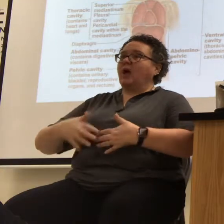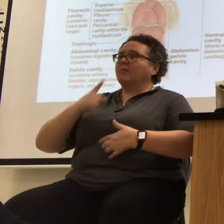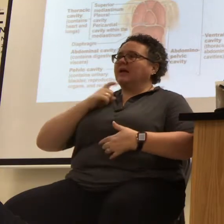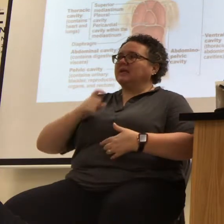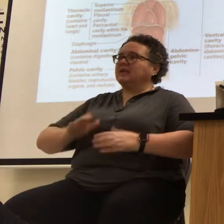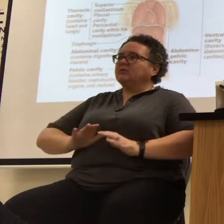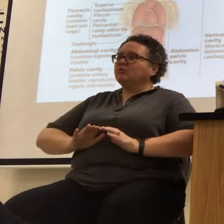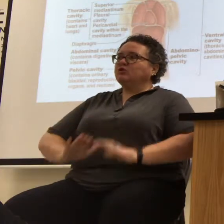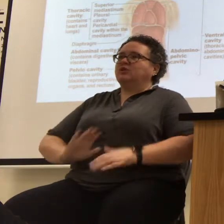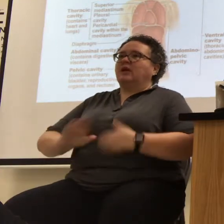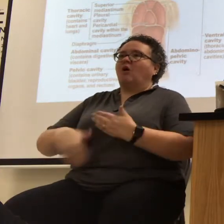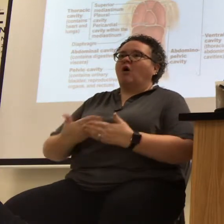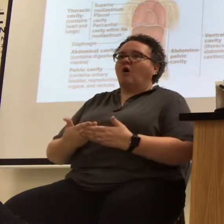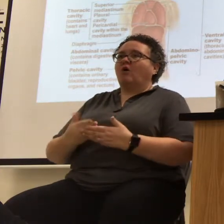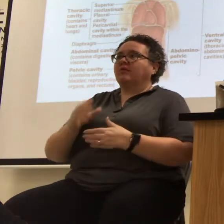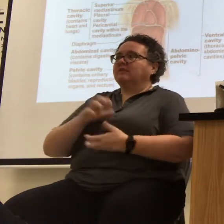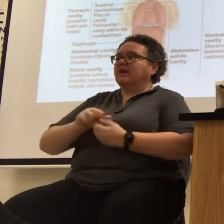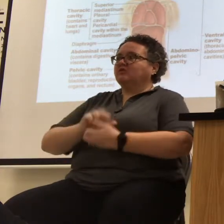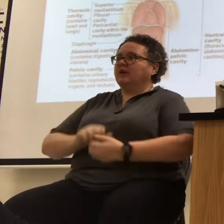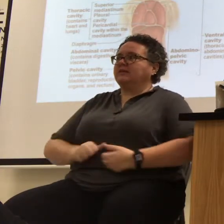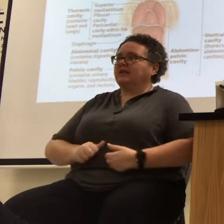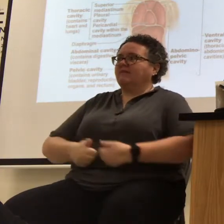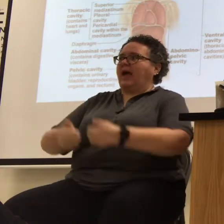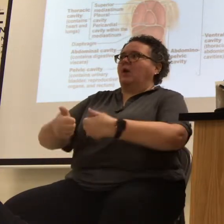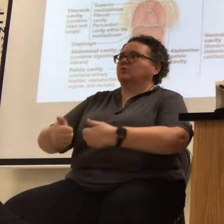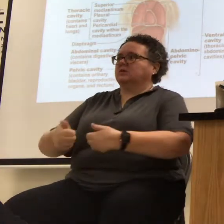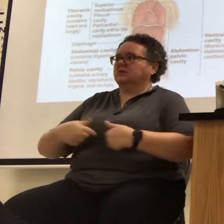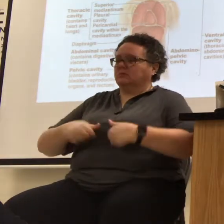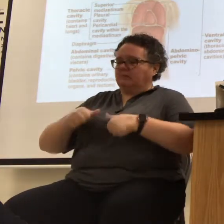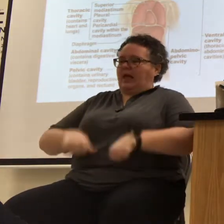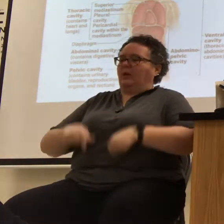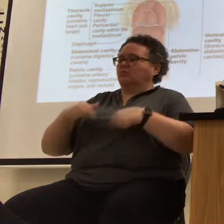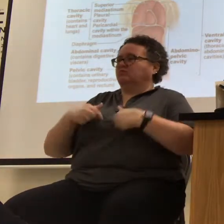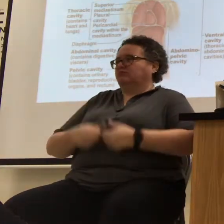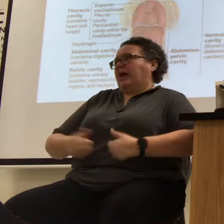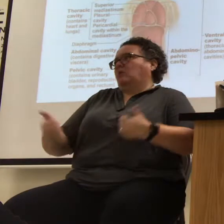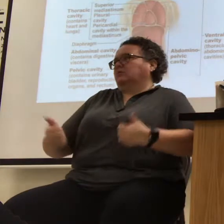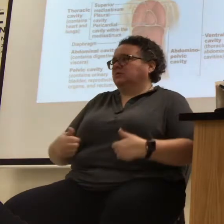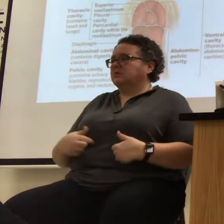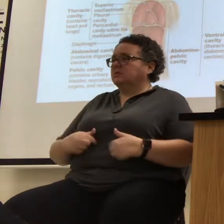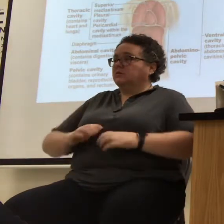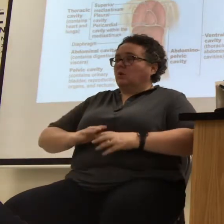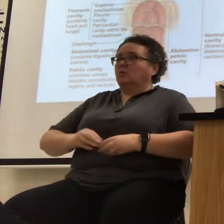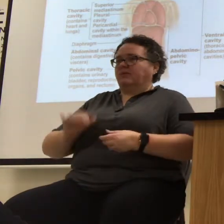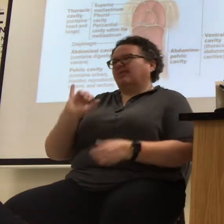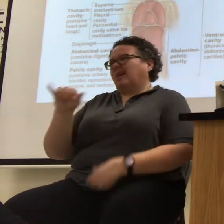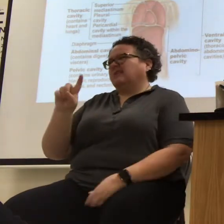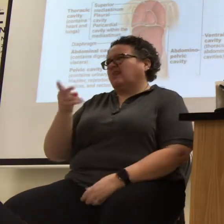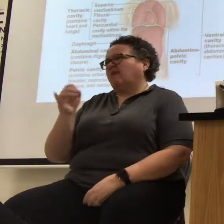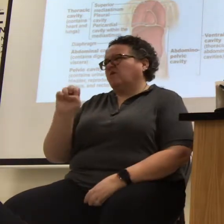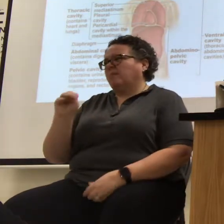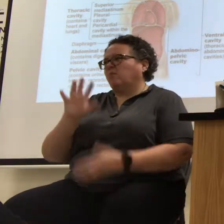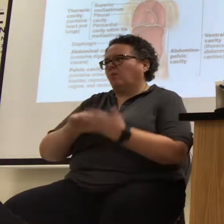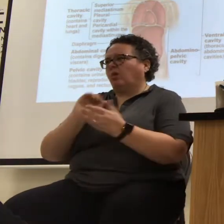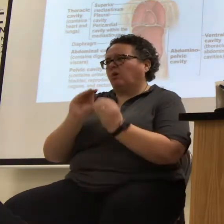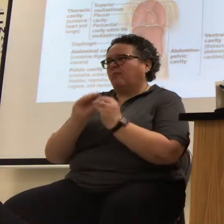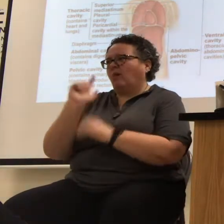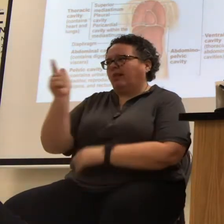digestive viscera in your abs out. So that's the diaphragm.